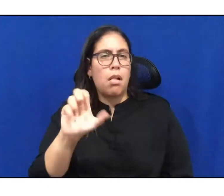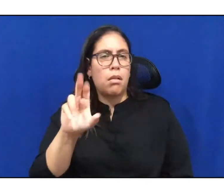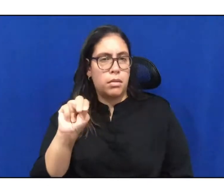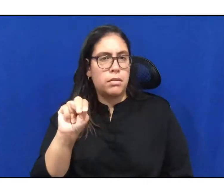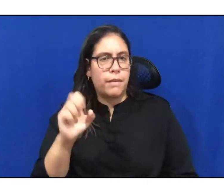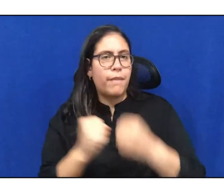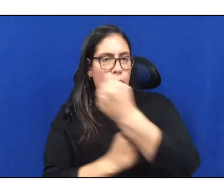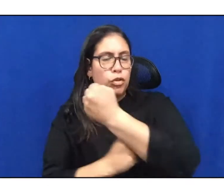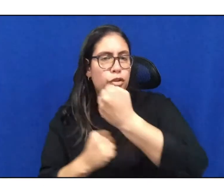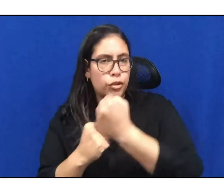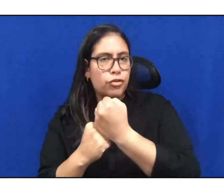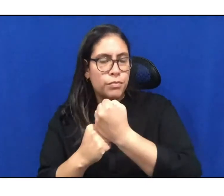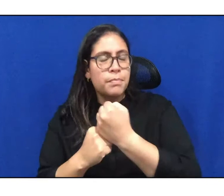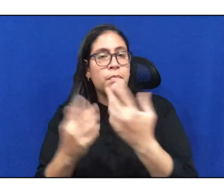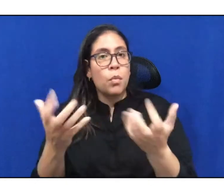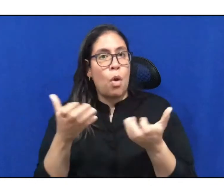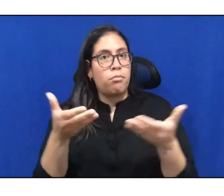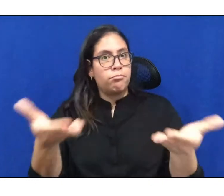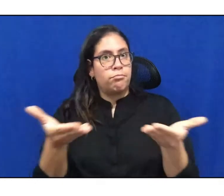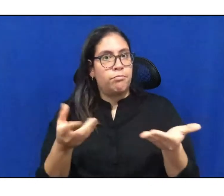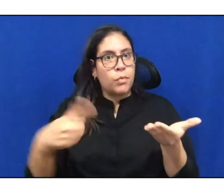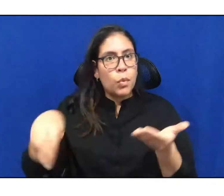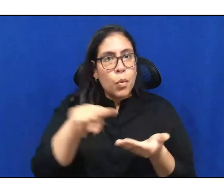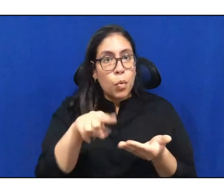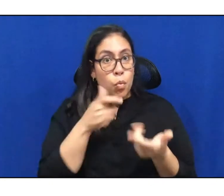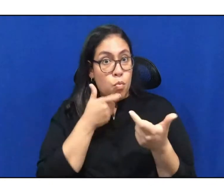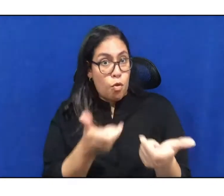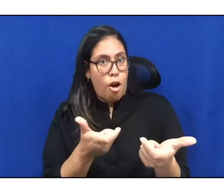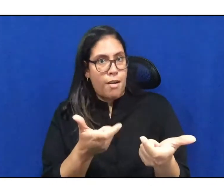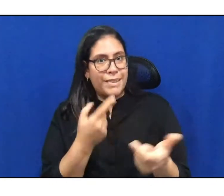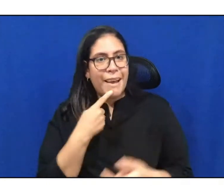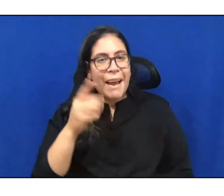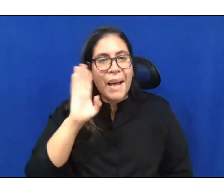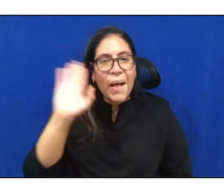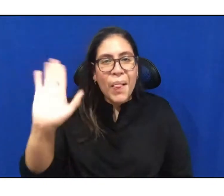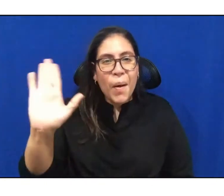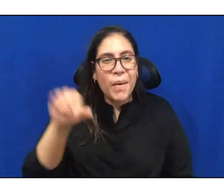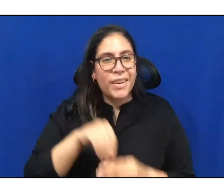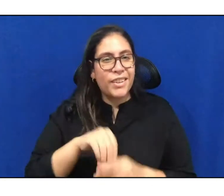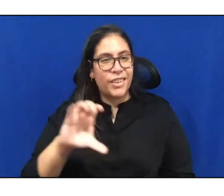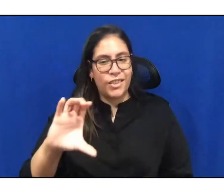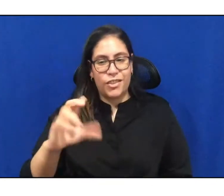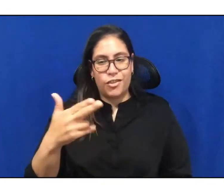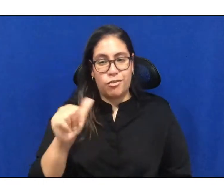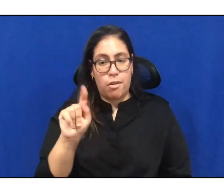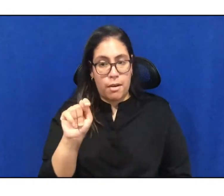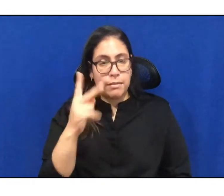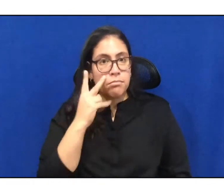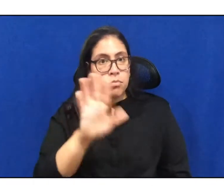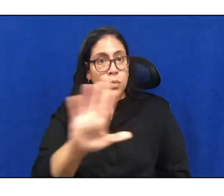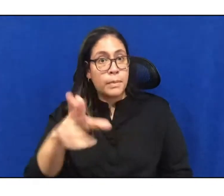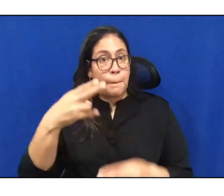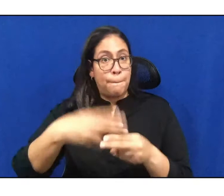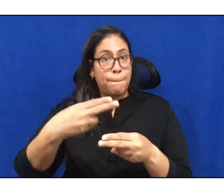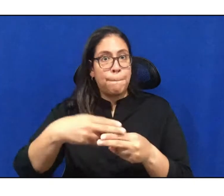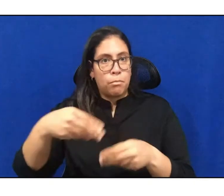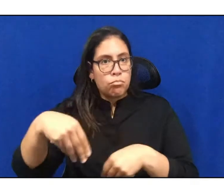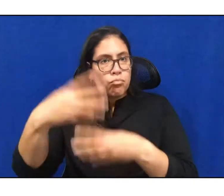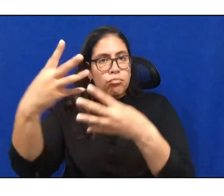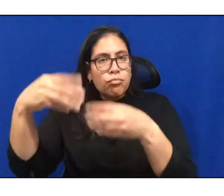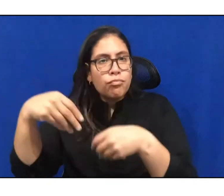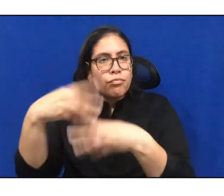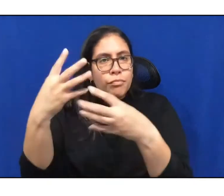who are watching to say hello in the chat. I see your names streaming in, and it is a wonderful